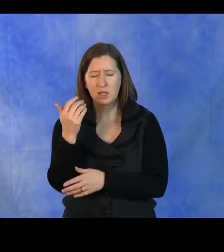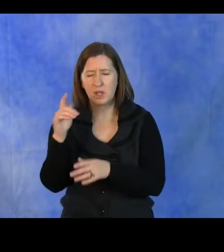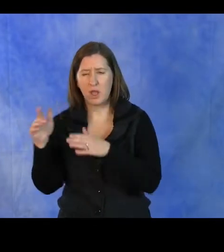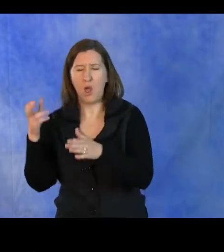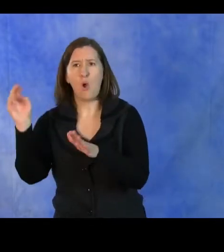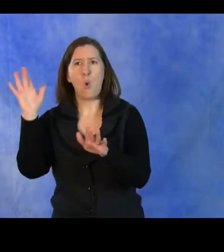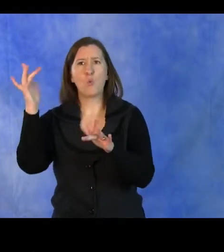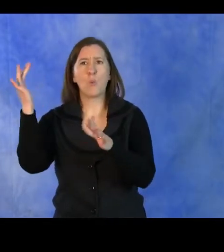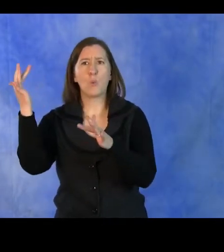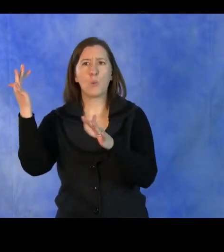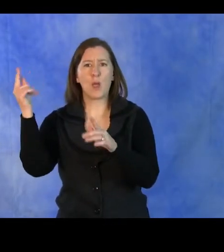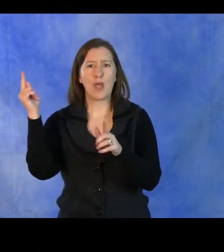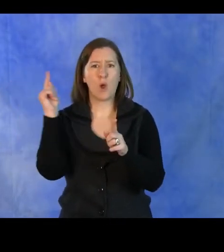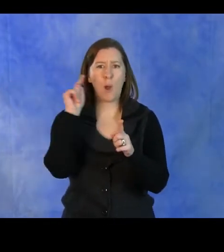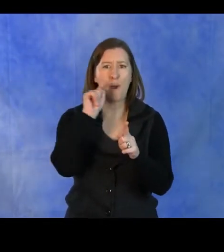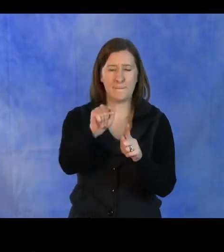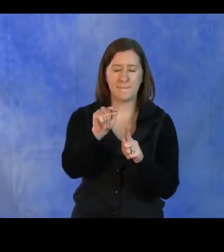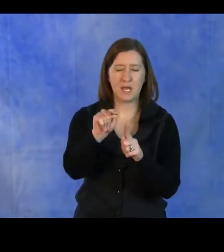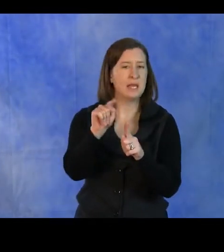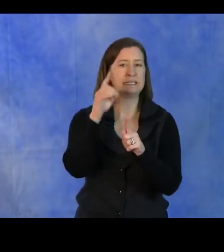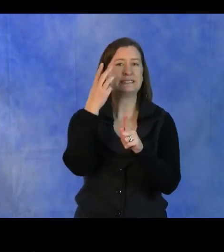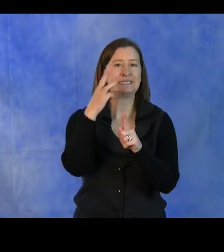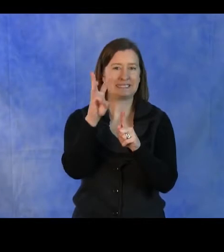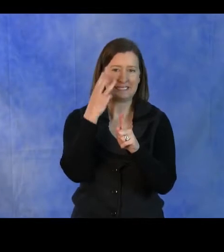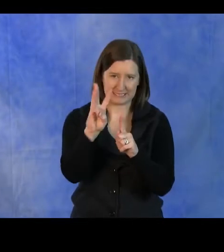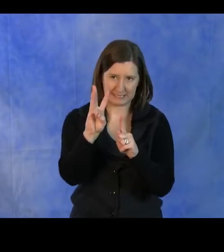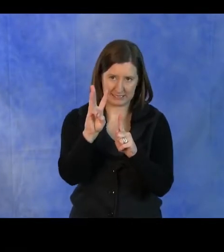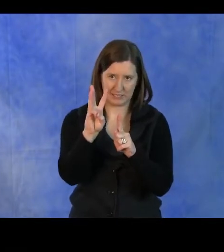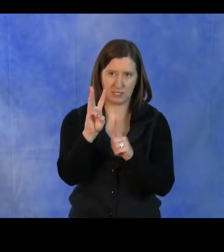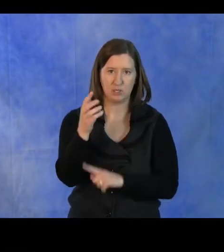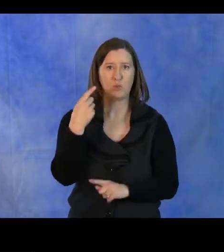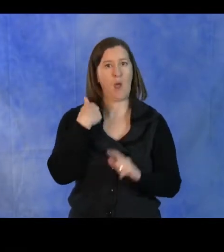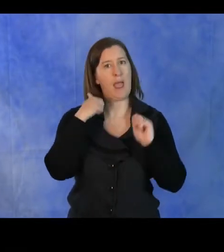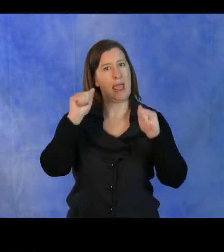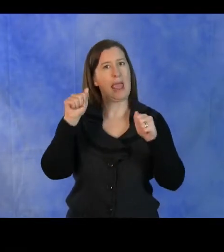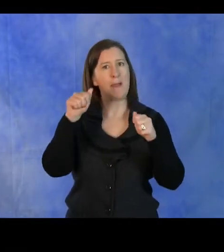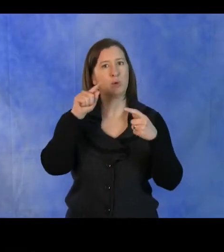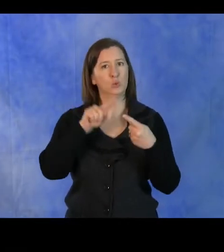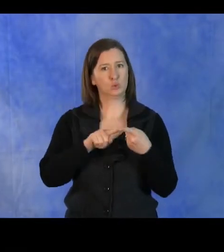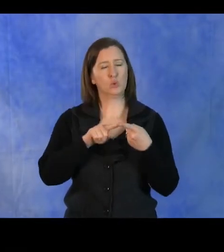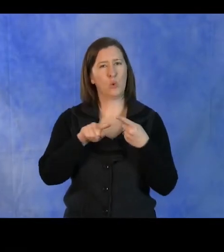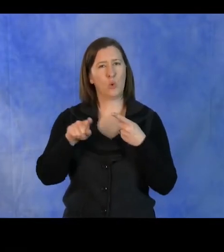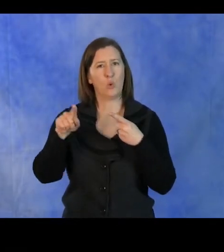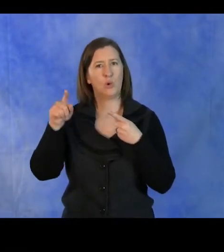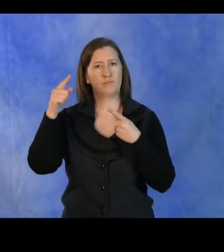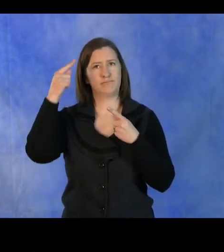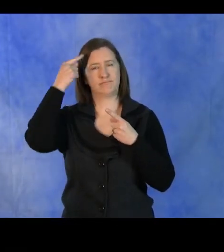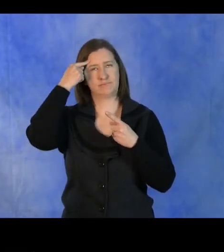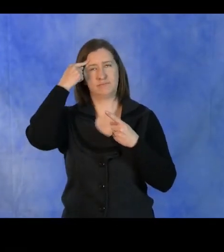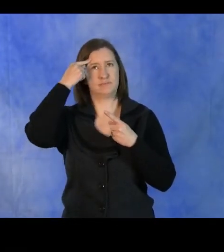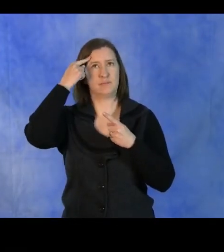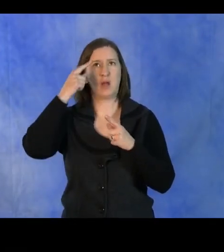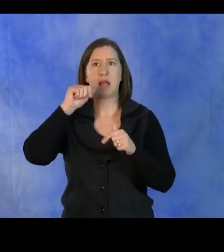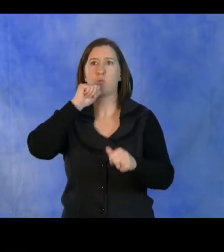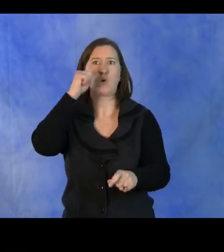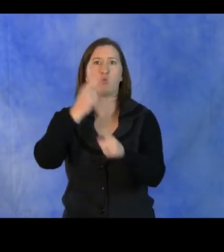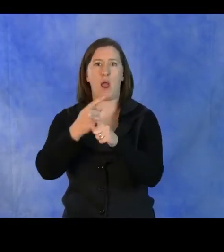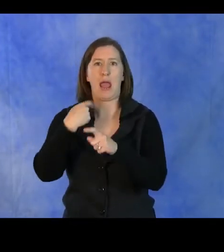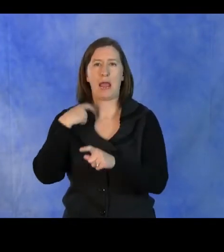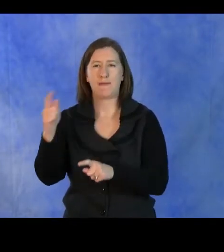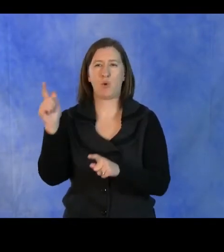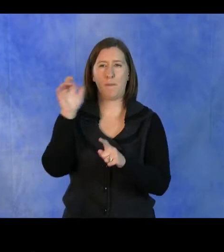and I put down 15, and then I realize I have to go back and look at it again and that it's 16, you're able